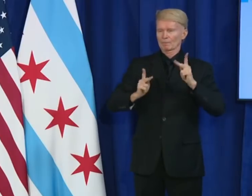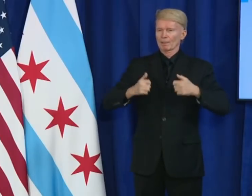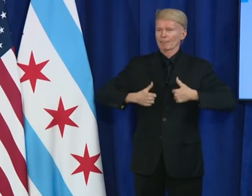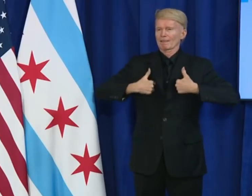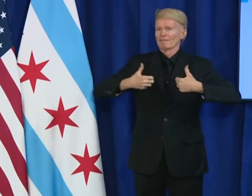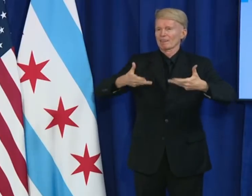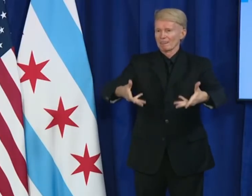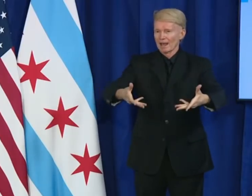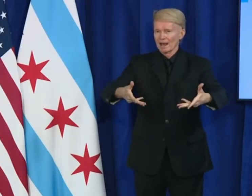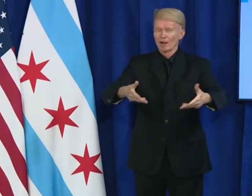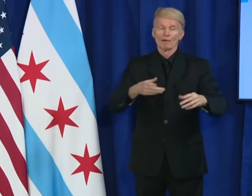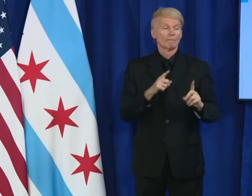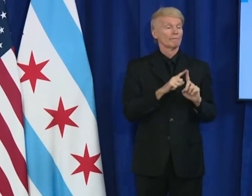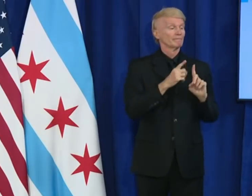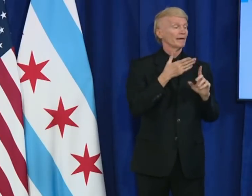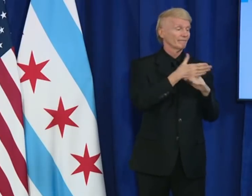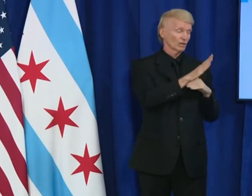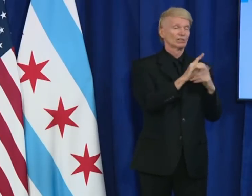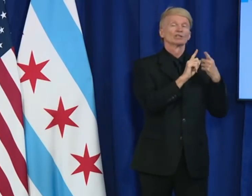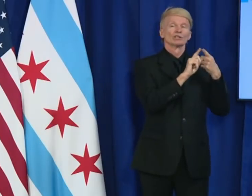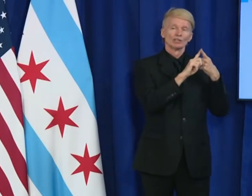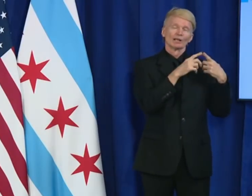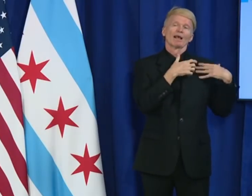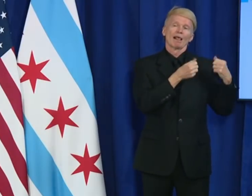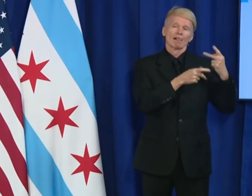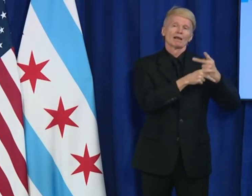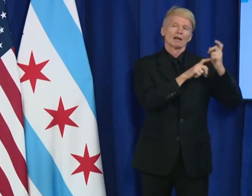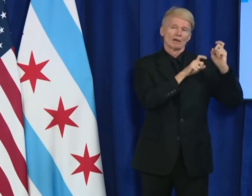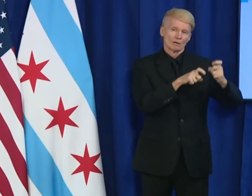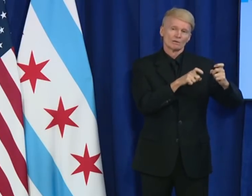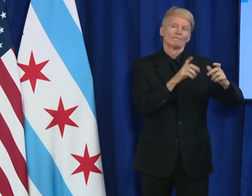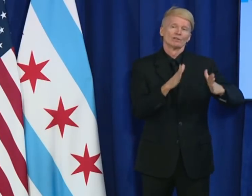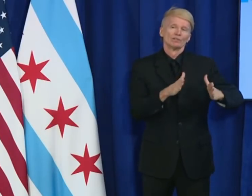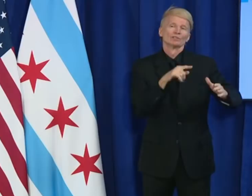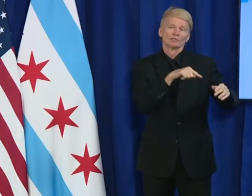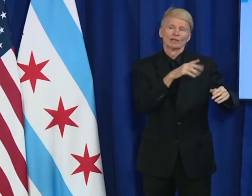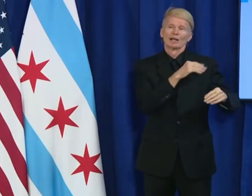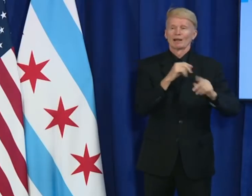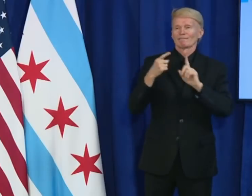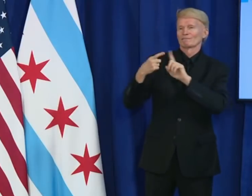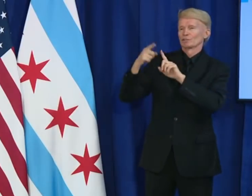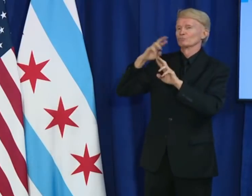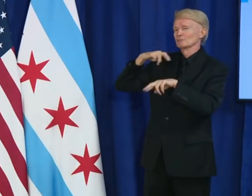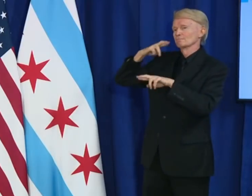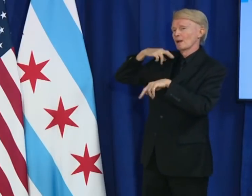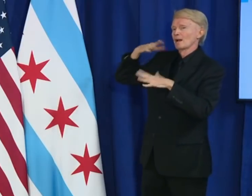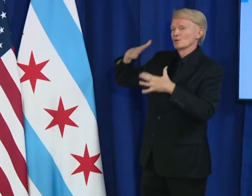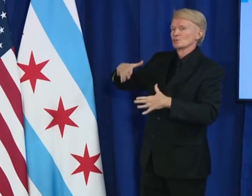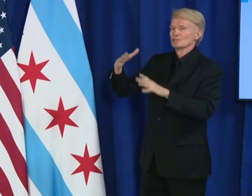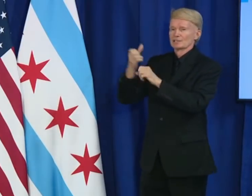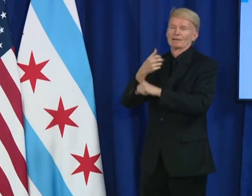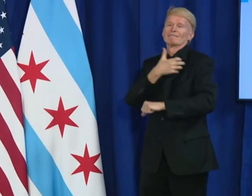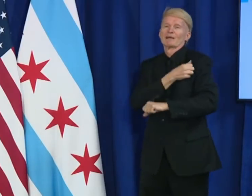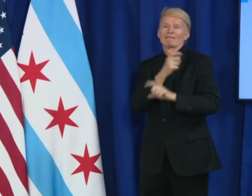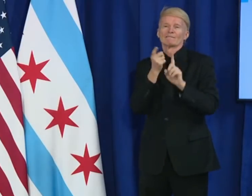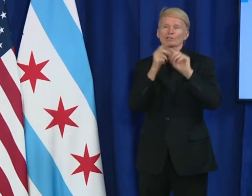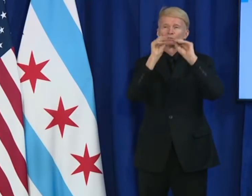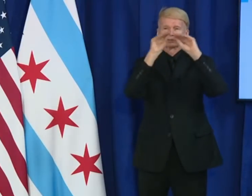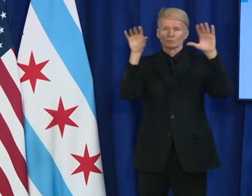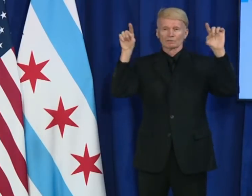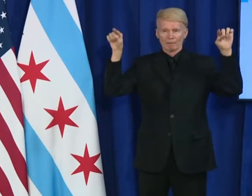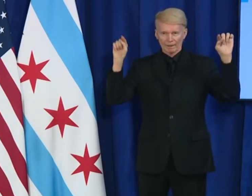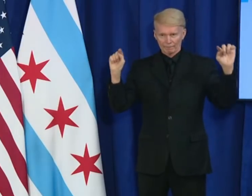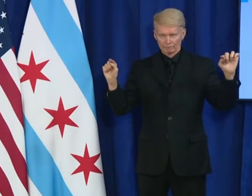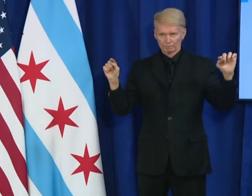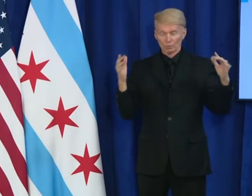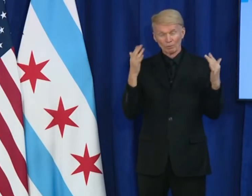of healthcare workers and first responders. And that's just based on the recognition that the virus has spread easily in long-term